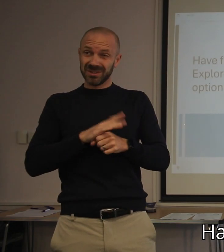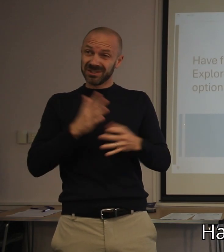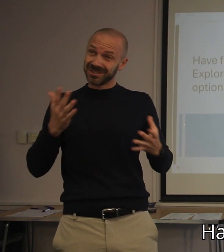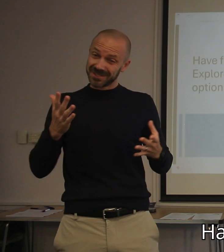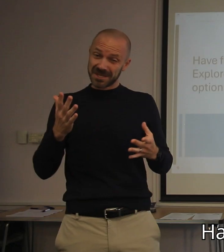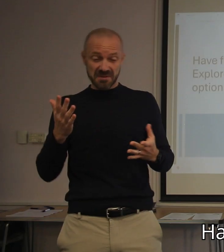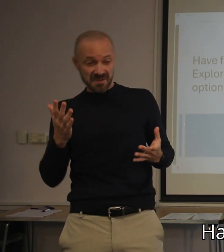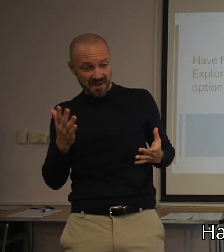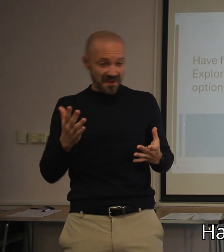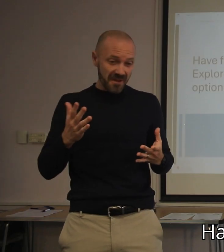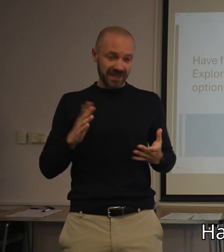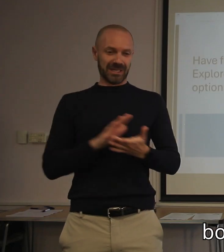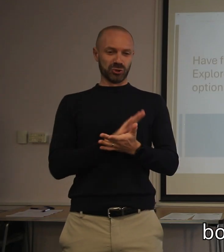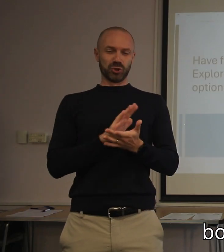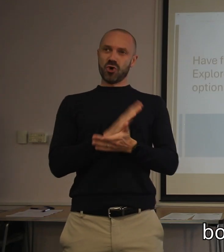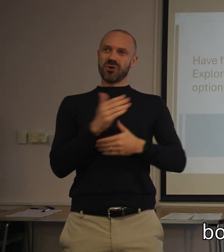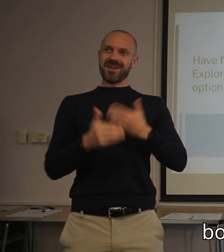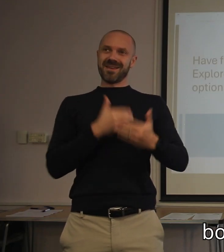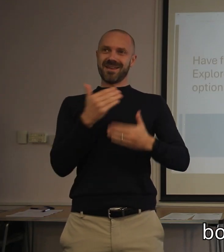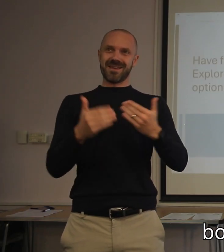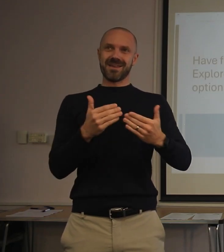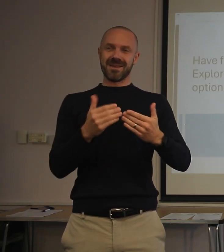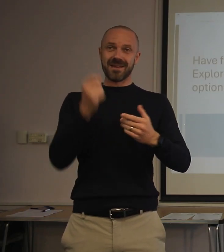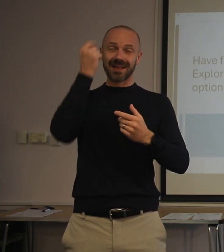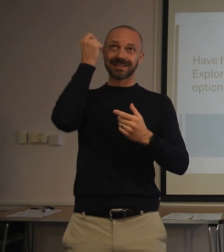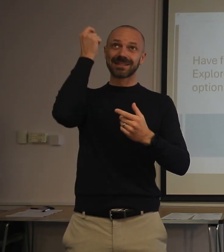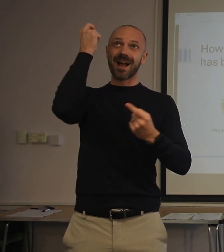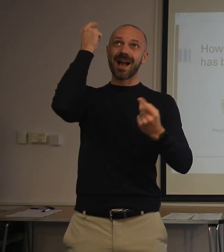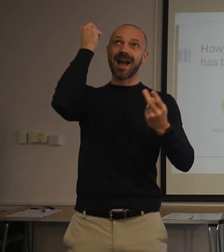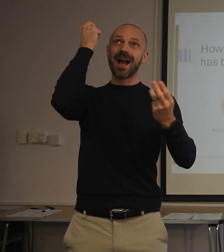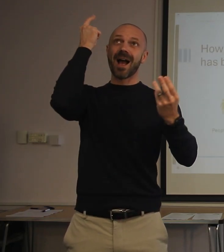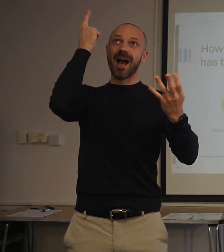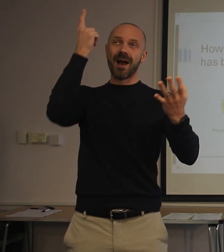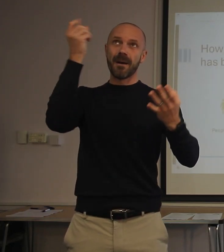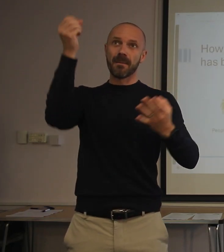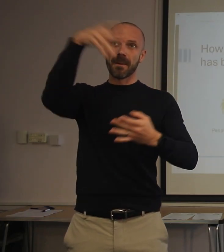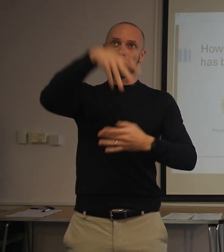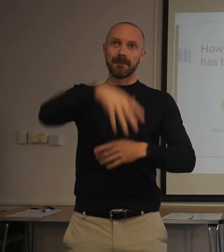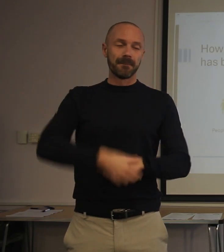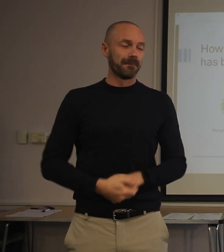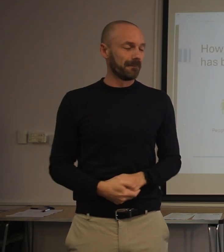it. Go bonkers with ideas.